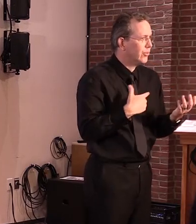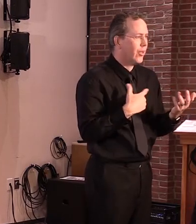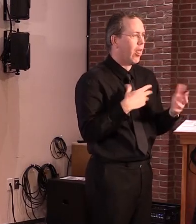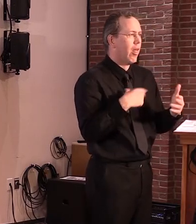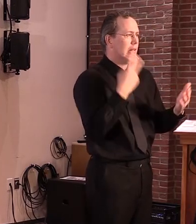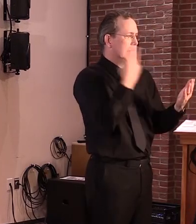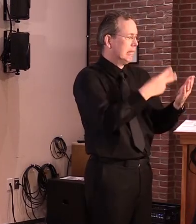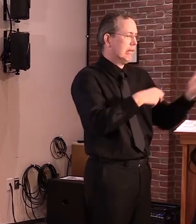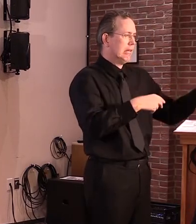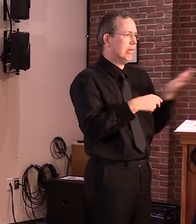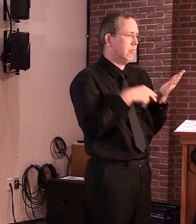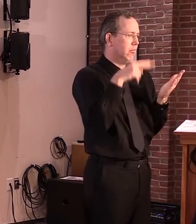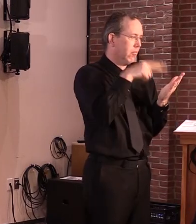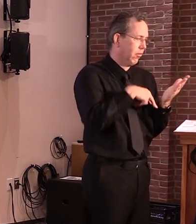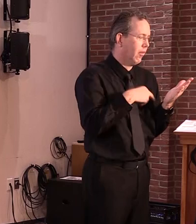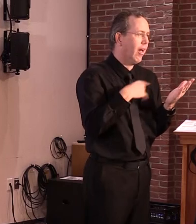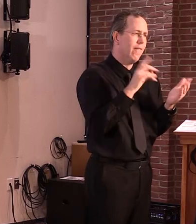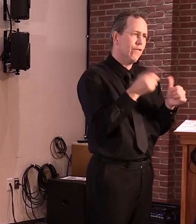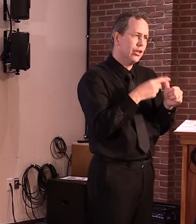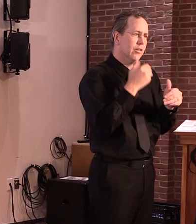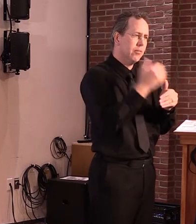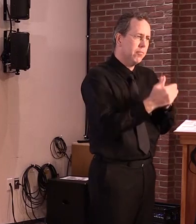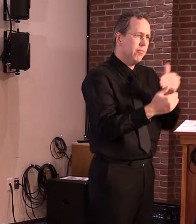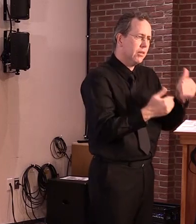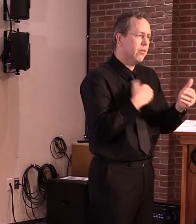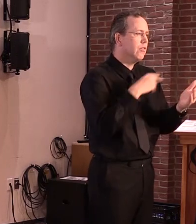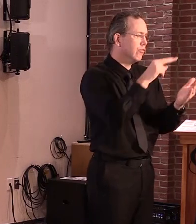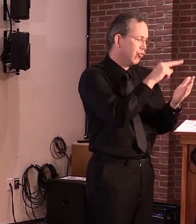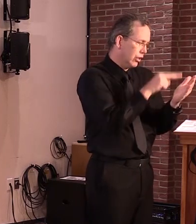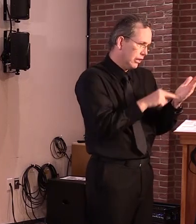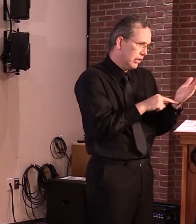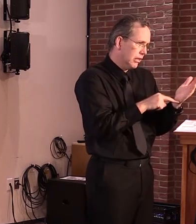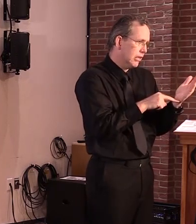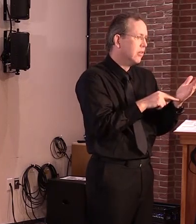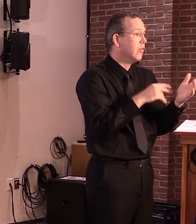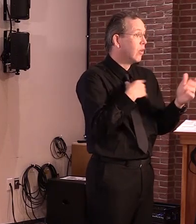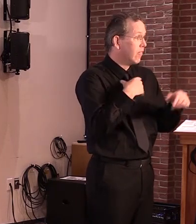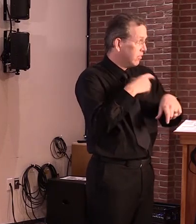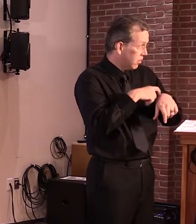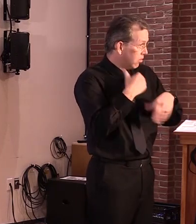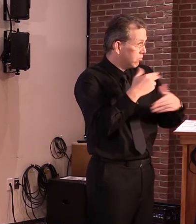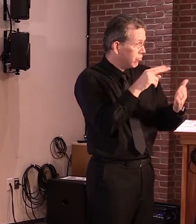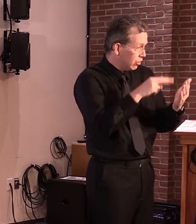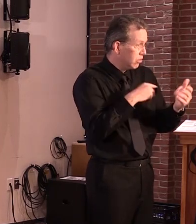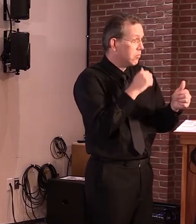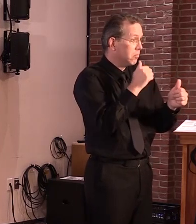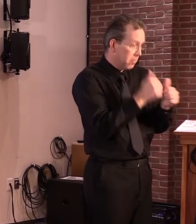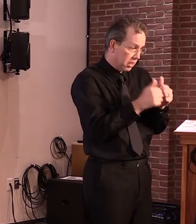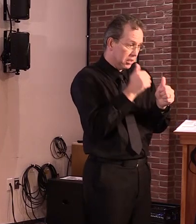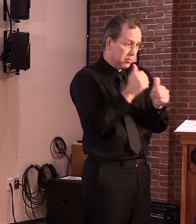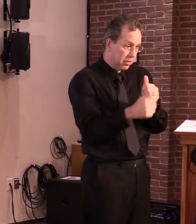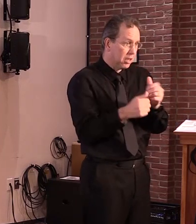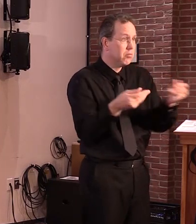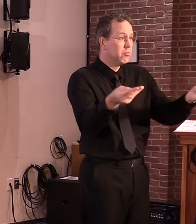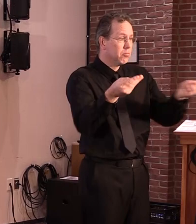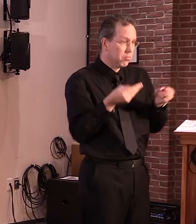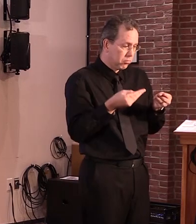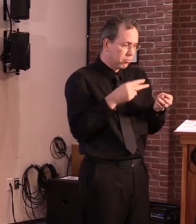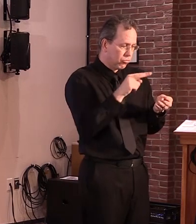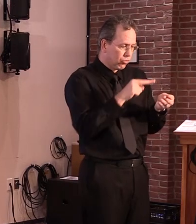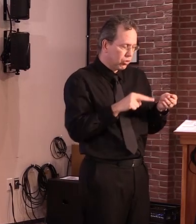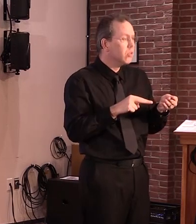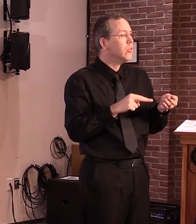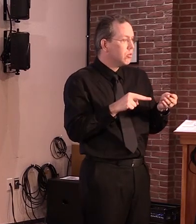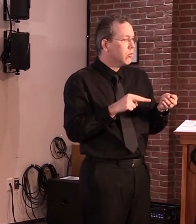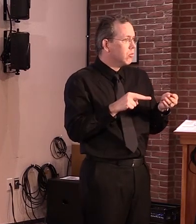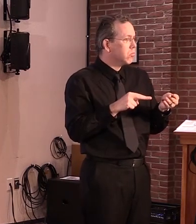hits my desk, but I can answer it better when it actually passes both bodies, and then I can give you a complete